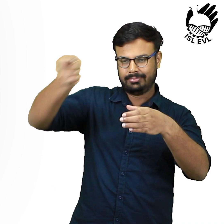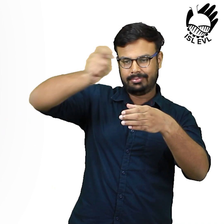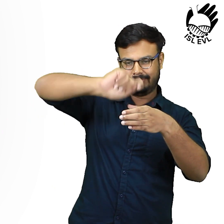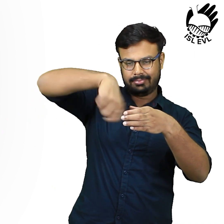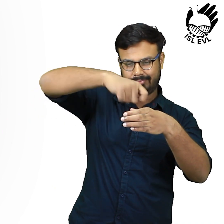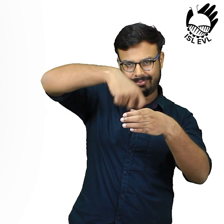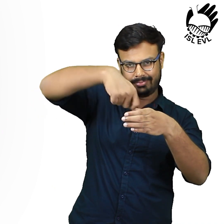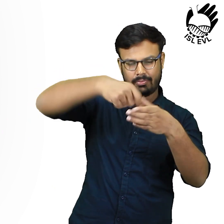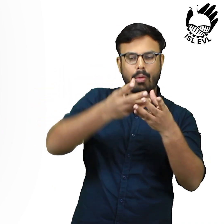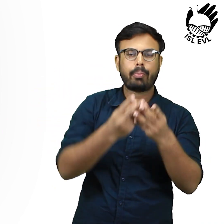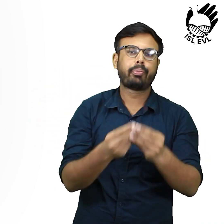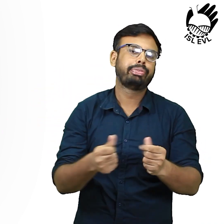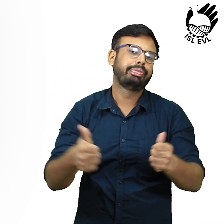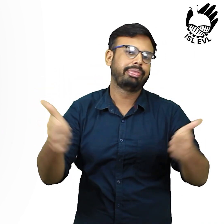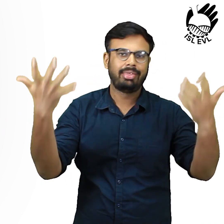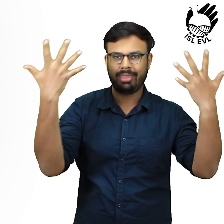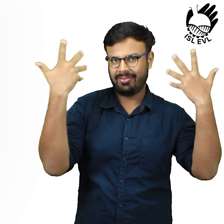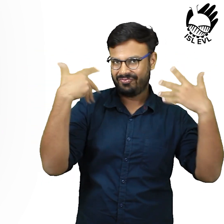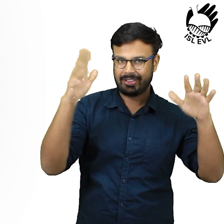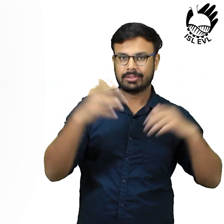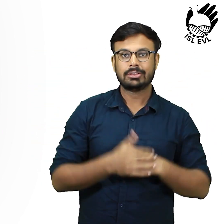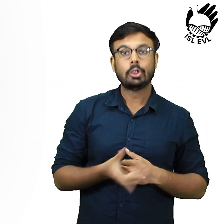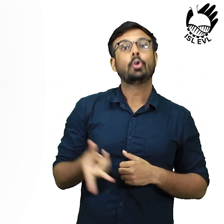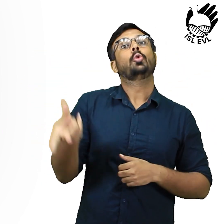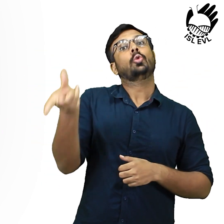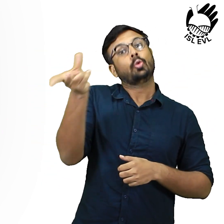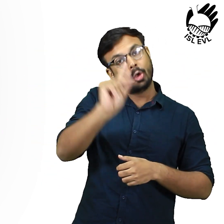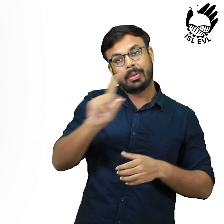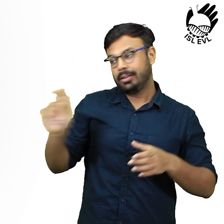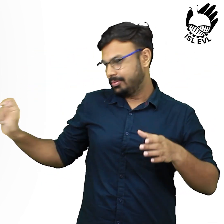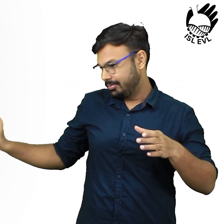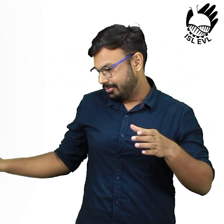We can see the structure of atoms in solutes dissolved in water